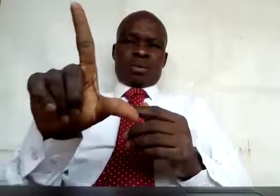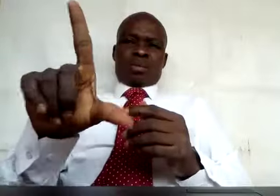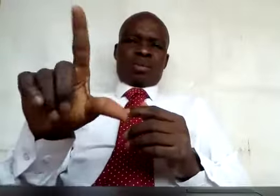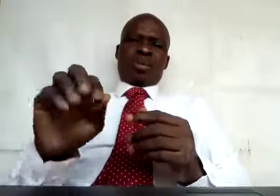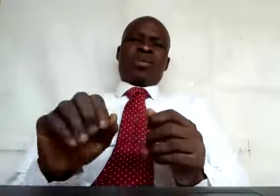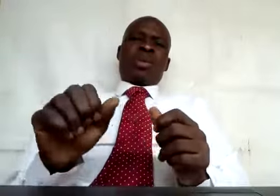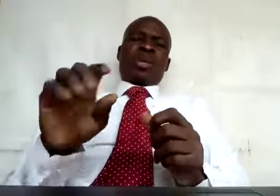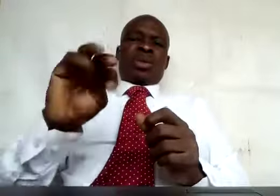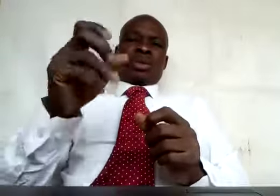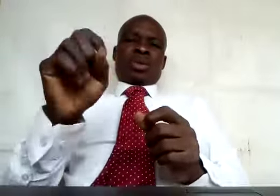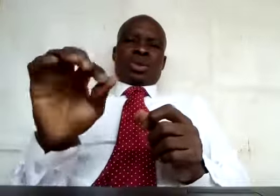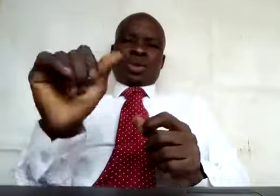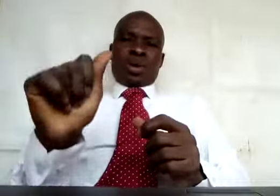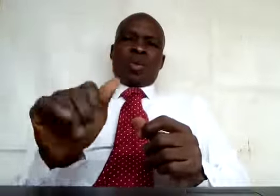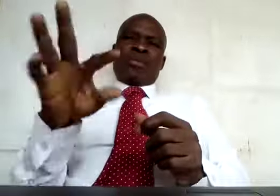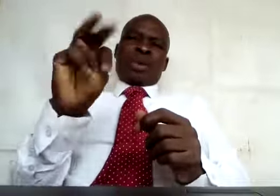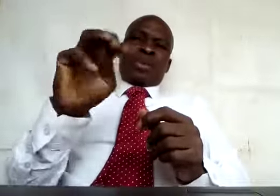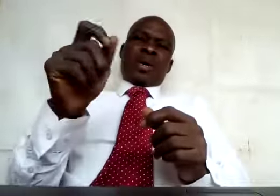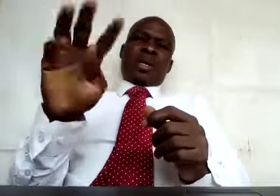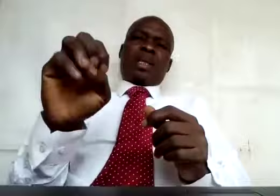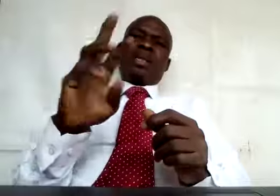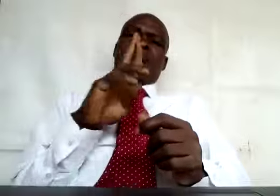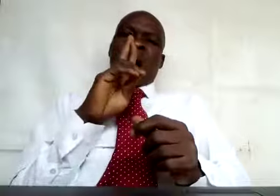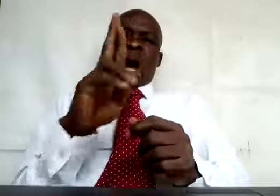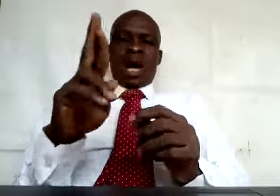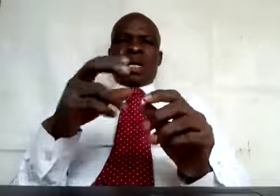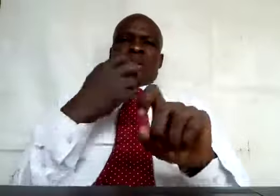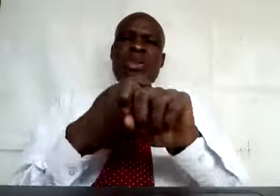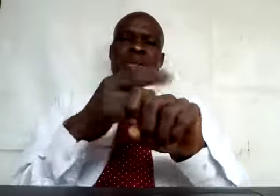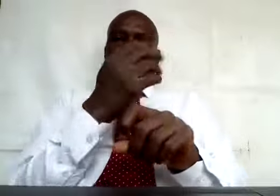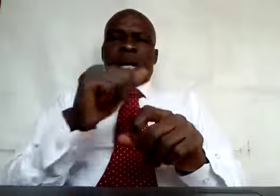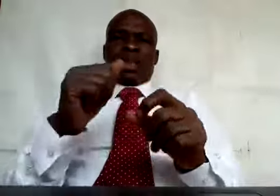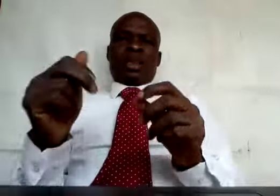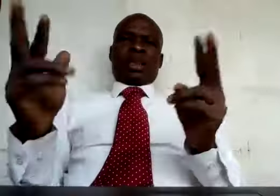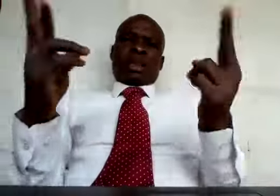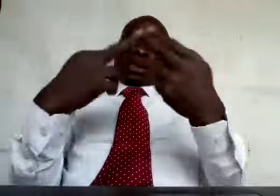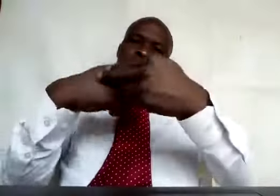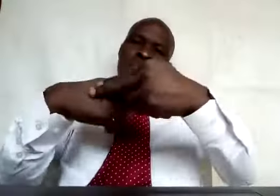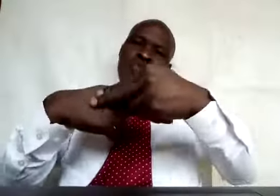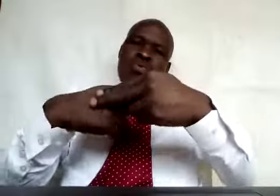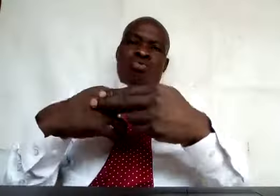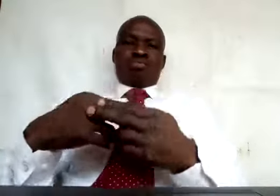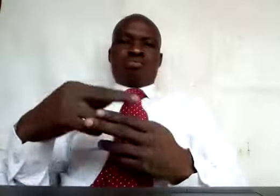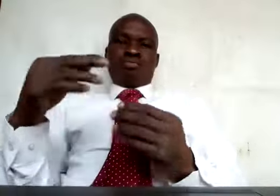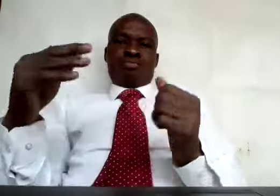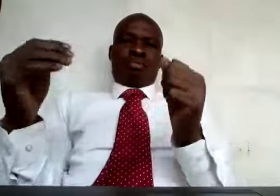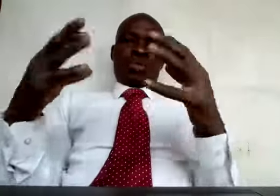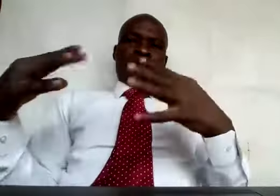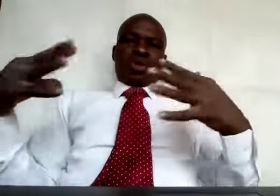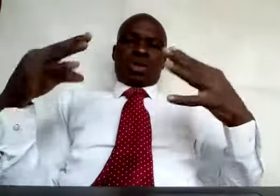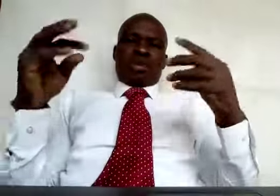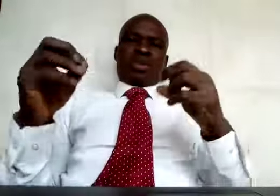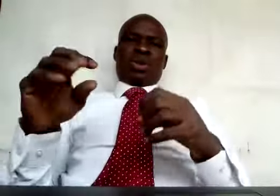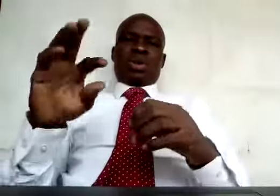Structure. Metals are solid at room temperature, except mercury, which is a liquid.